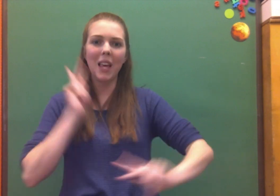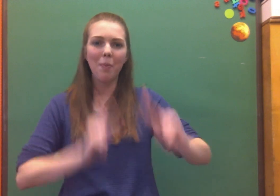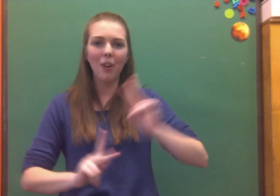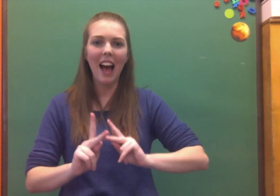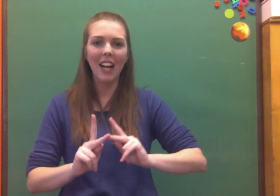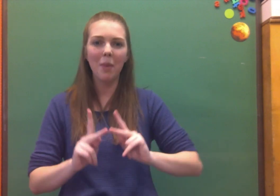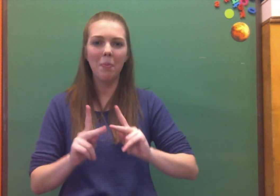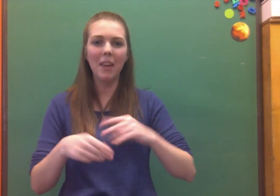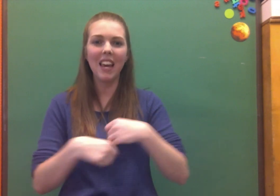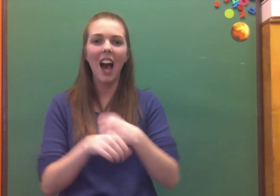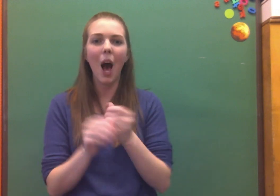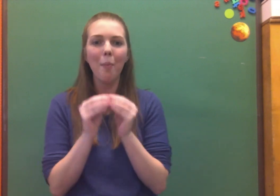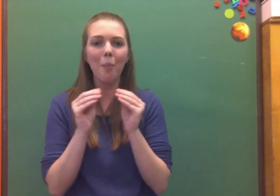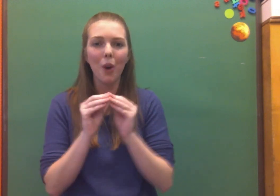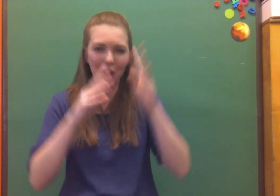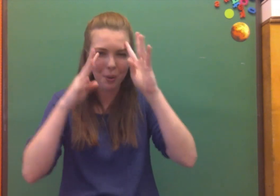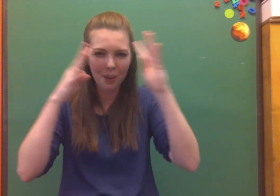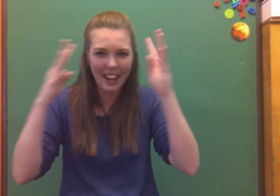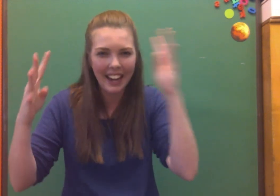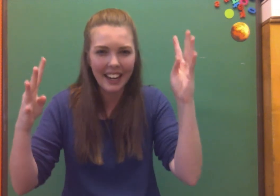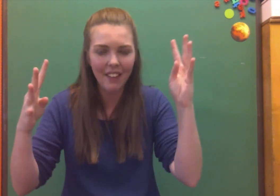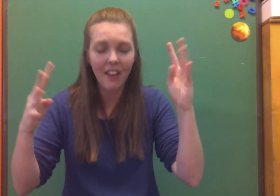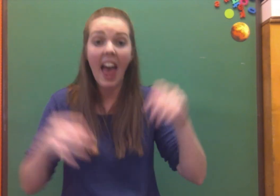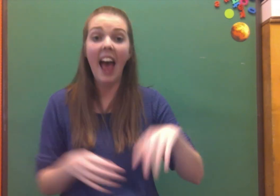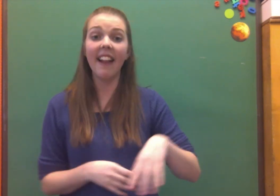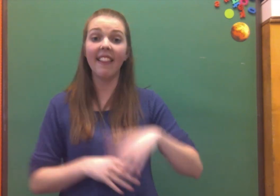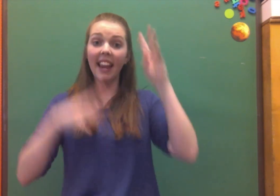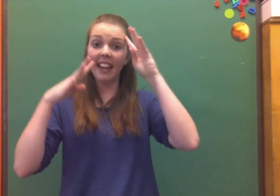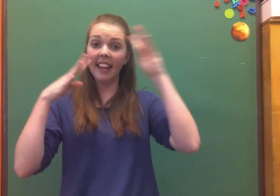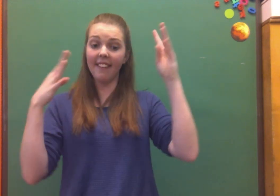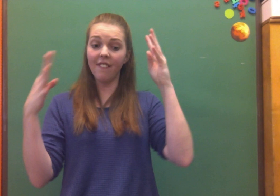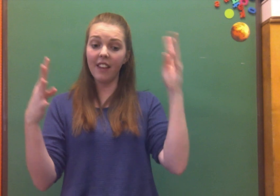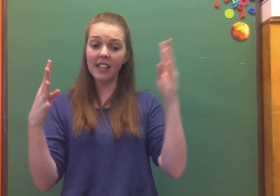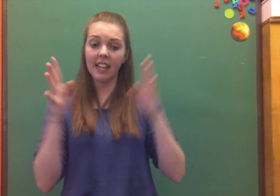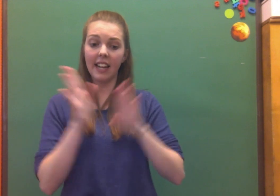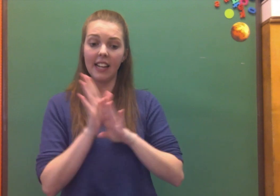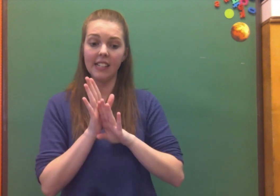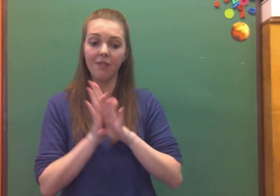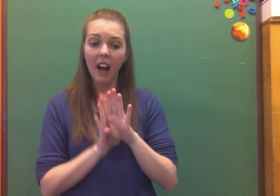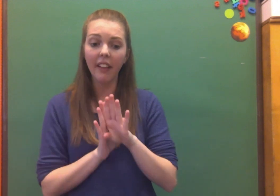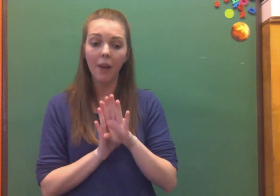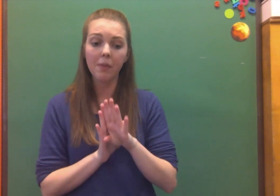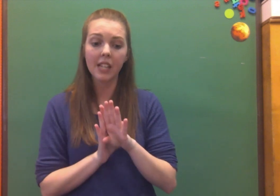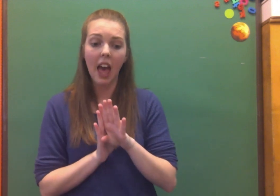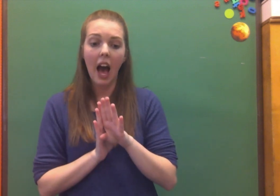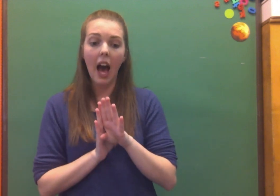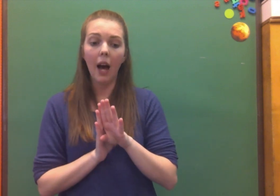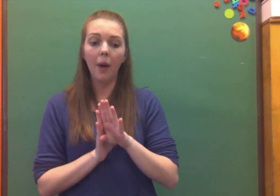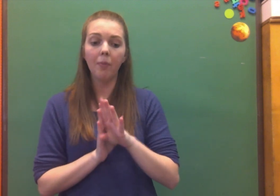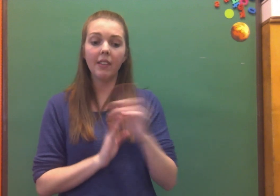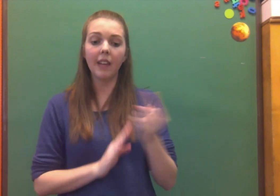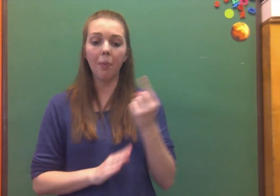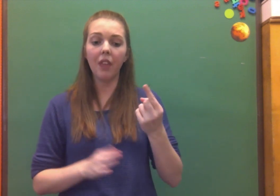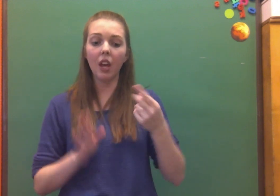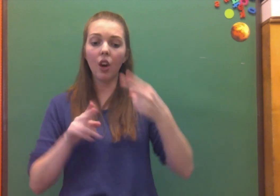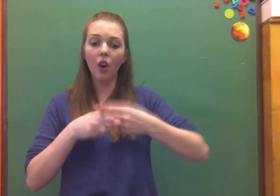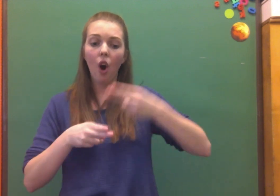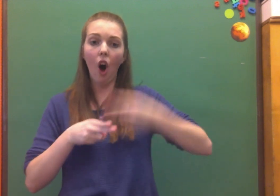people had to become more creative, and they invented and developed something